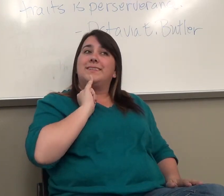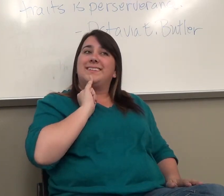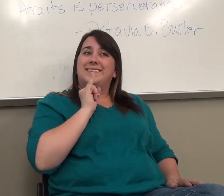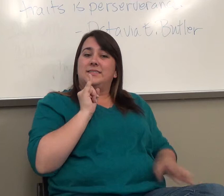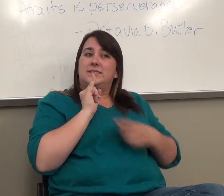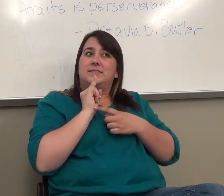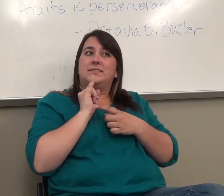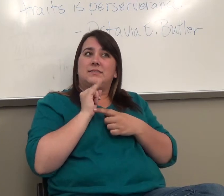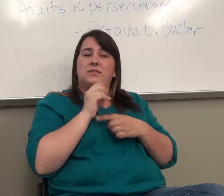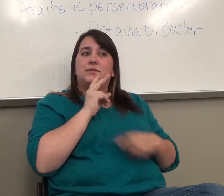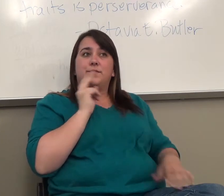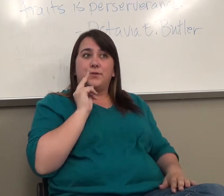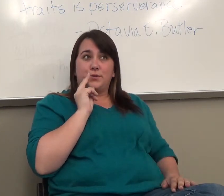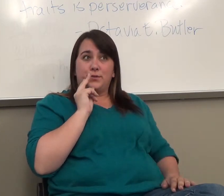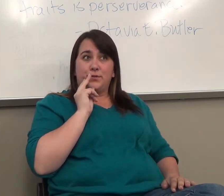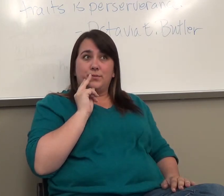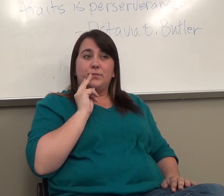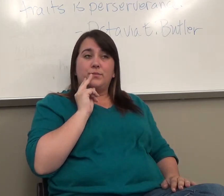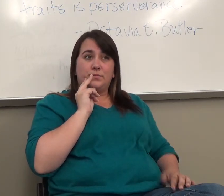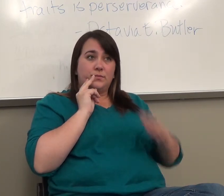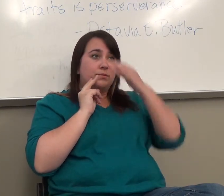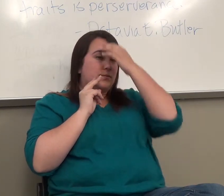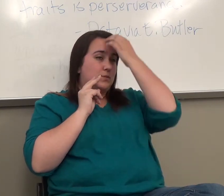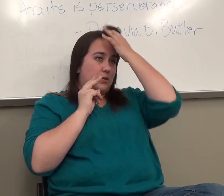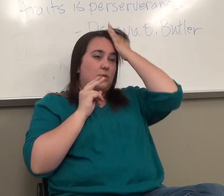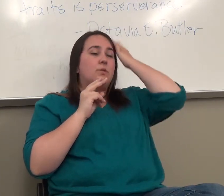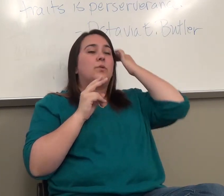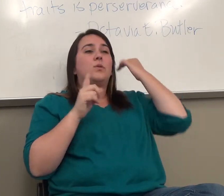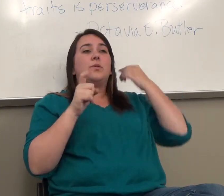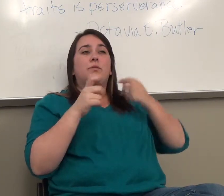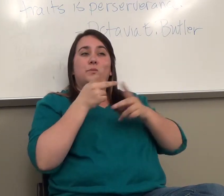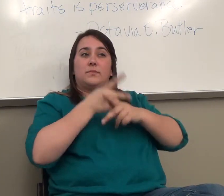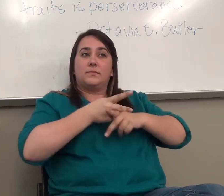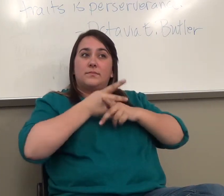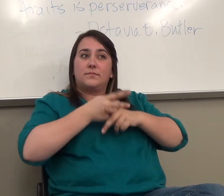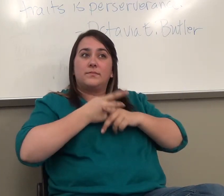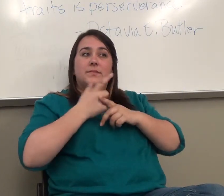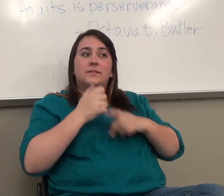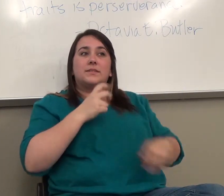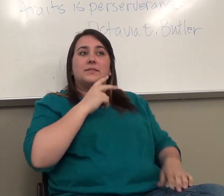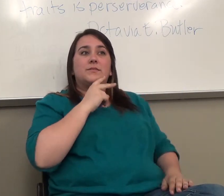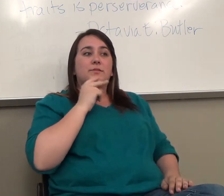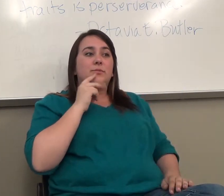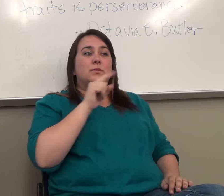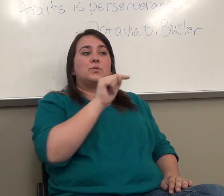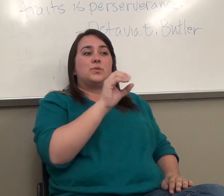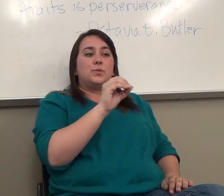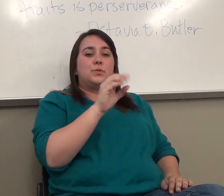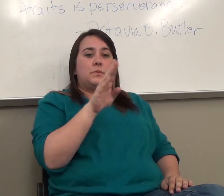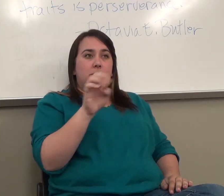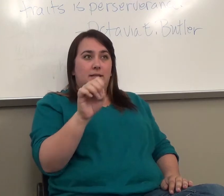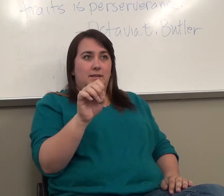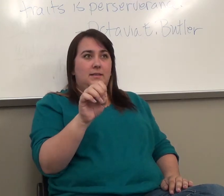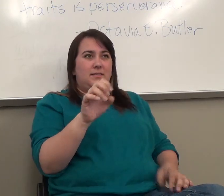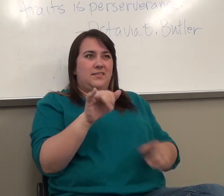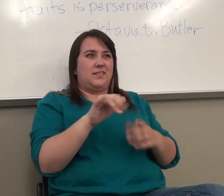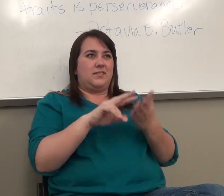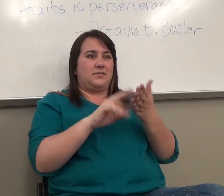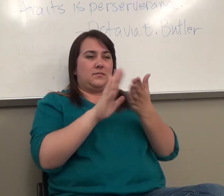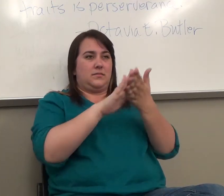is, and you have to watch that because that's the verb to be, which